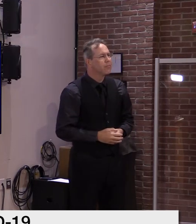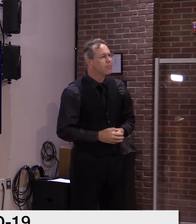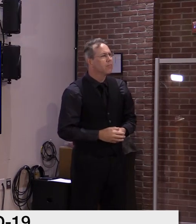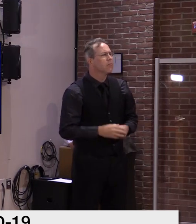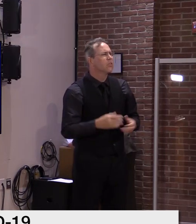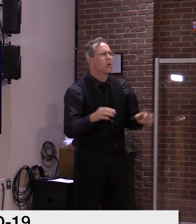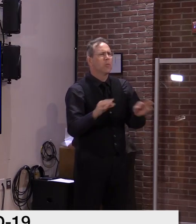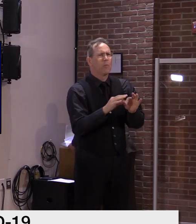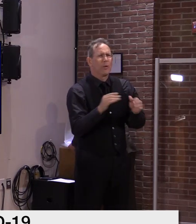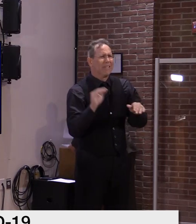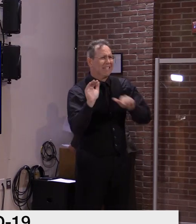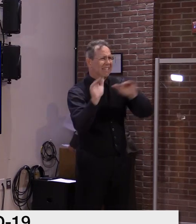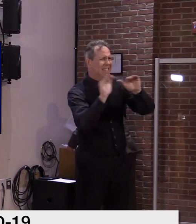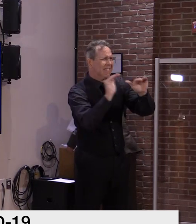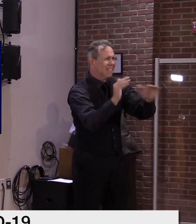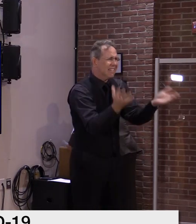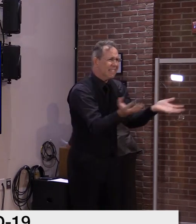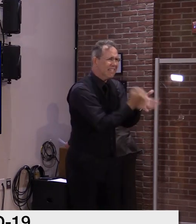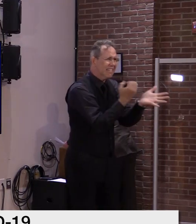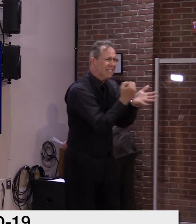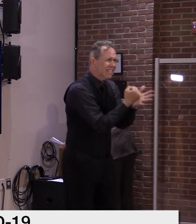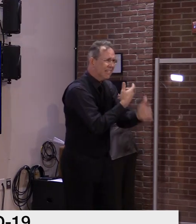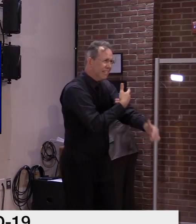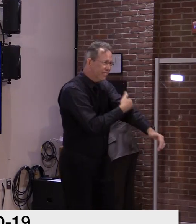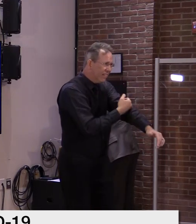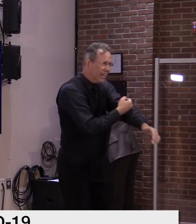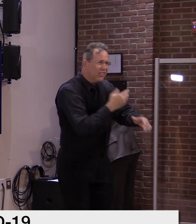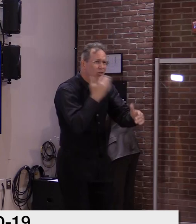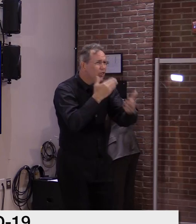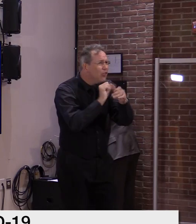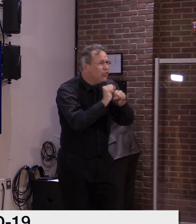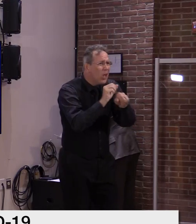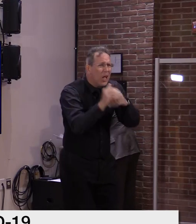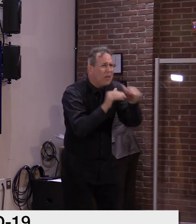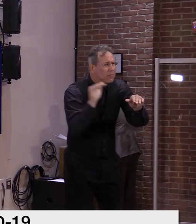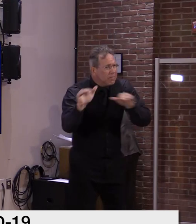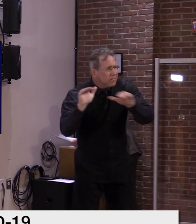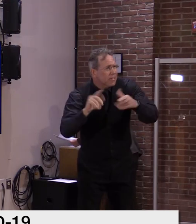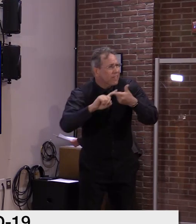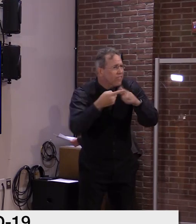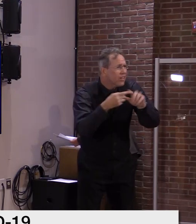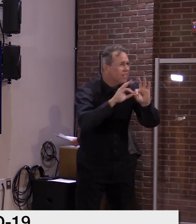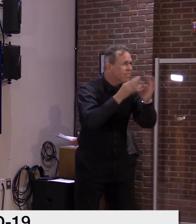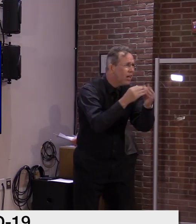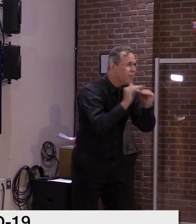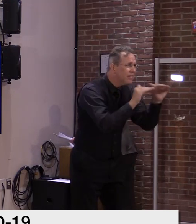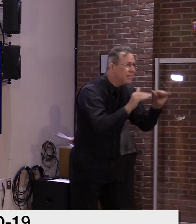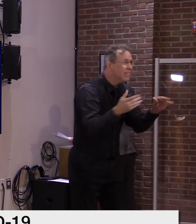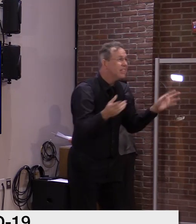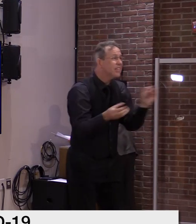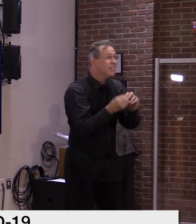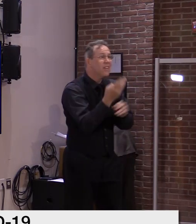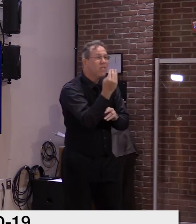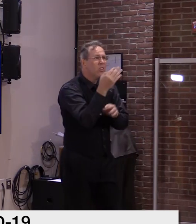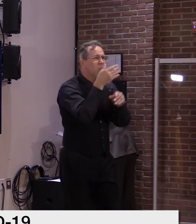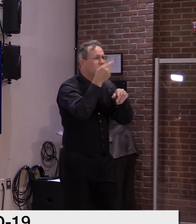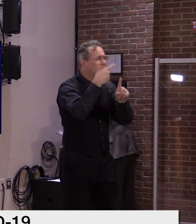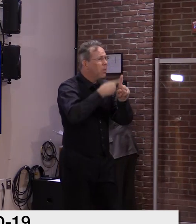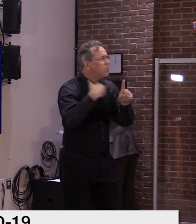a great job of keeping the virus at bay over the last 14 months that we have the second lowest cases per capita in the